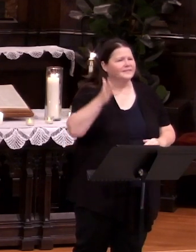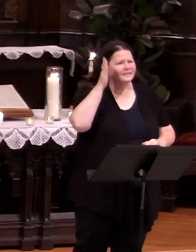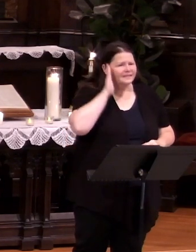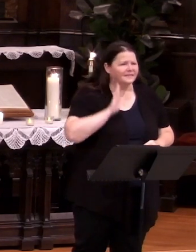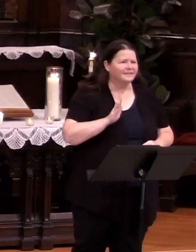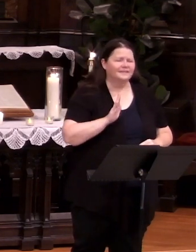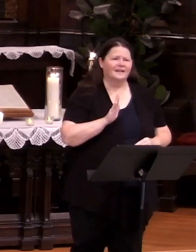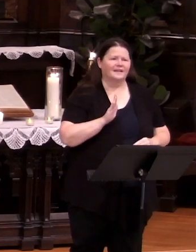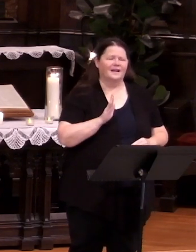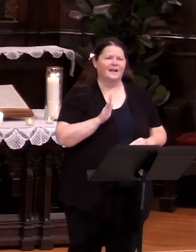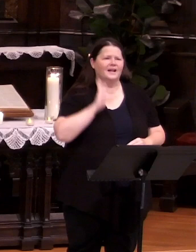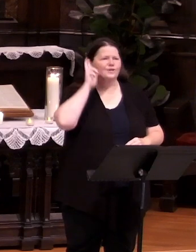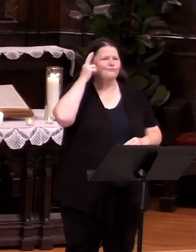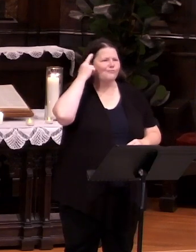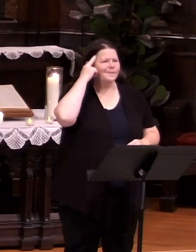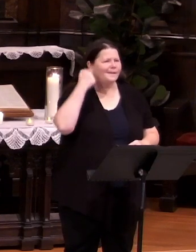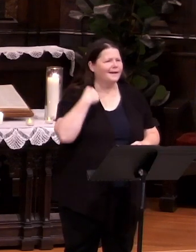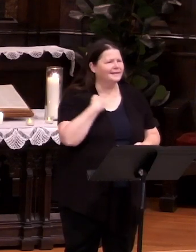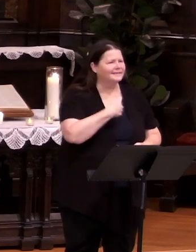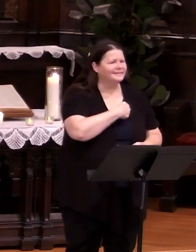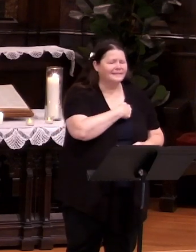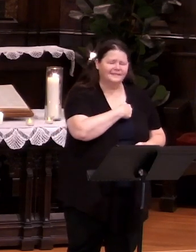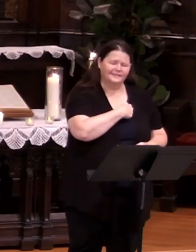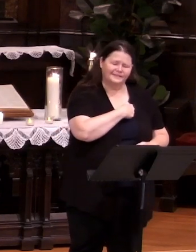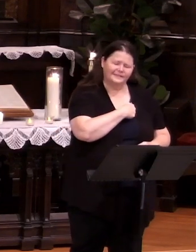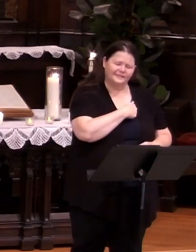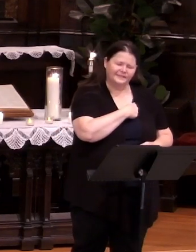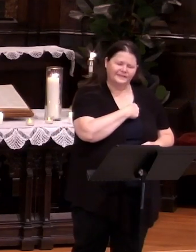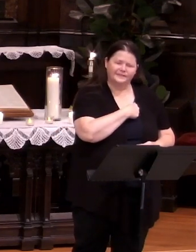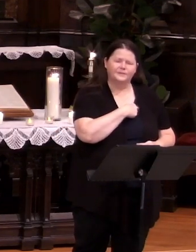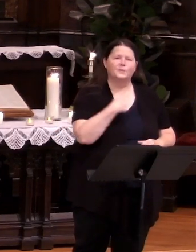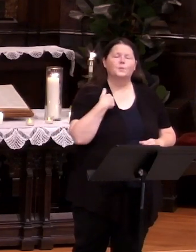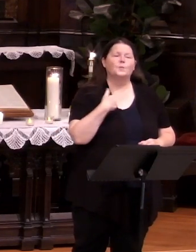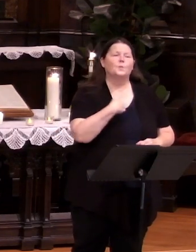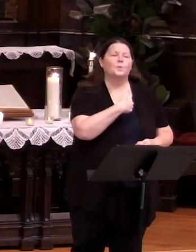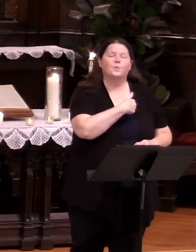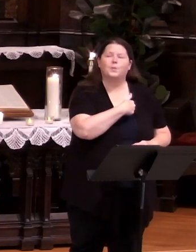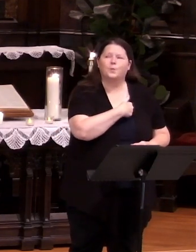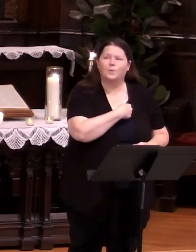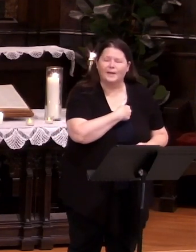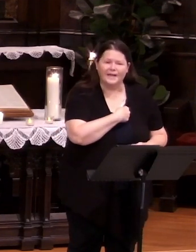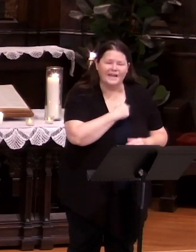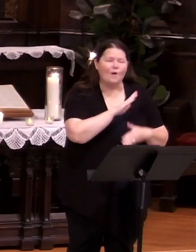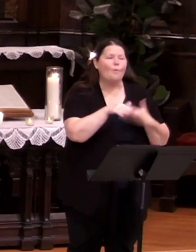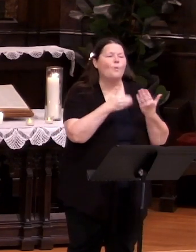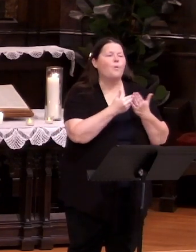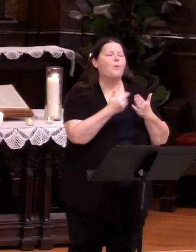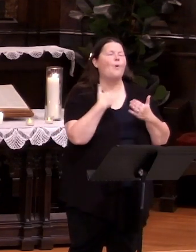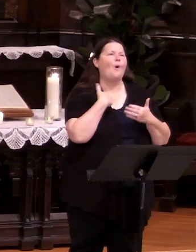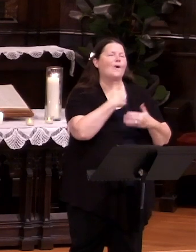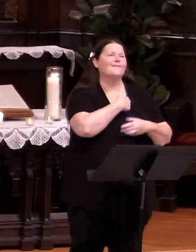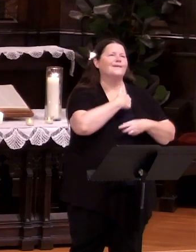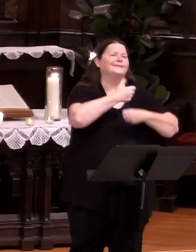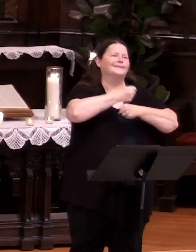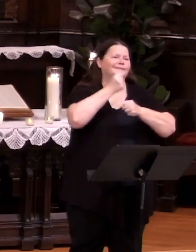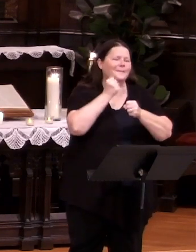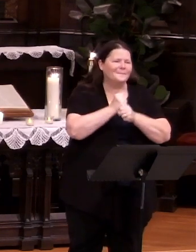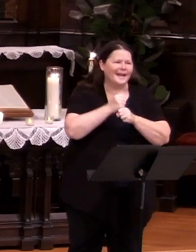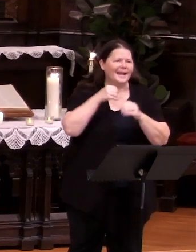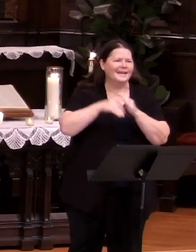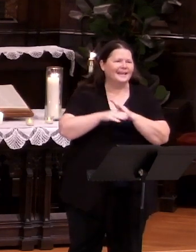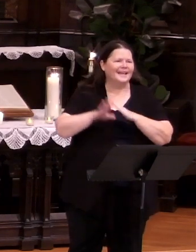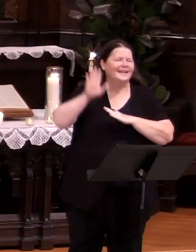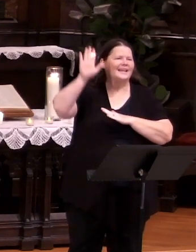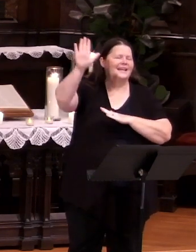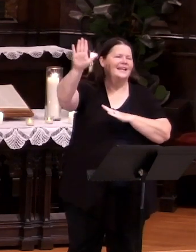God reminds us that we were created in God's very own image, that